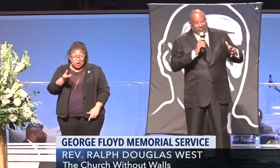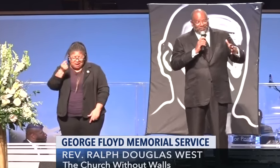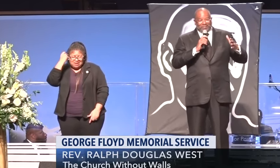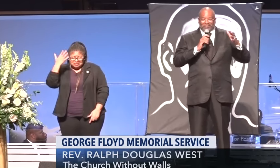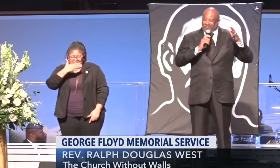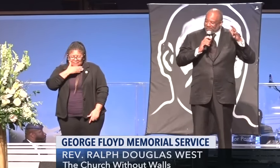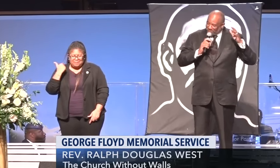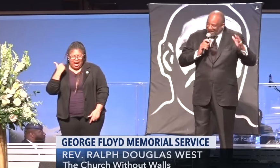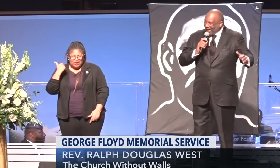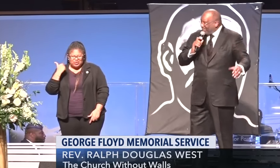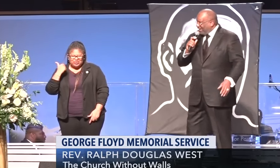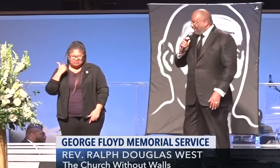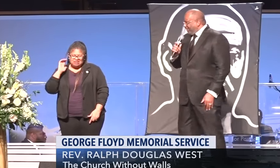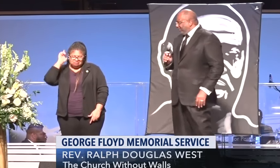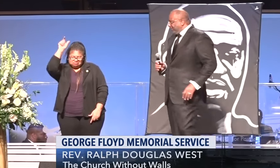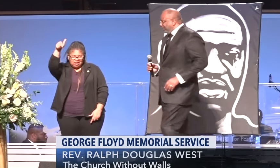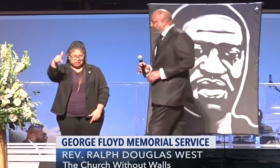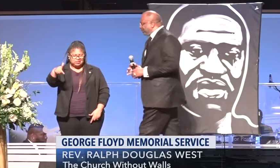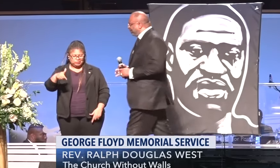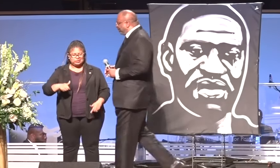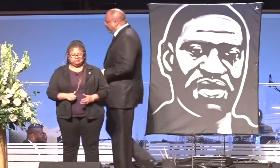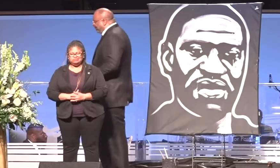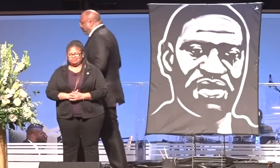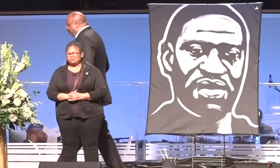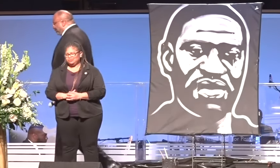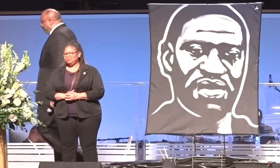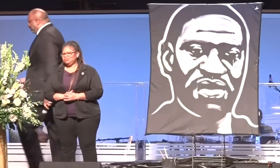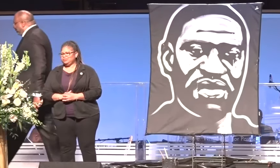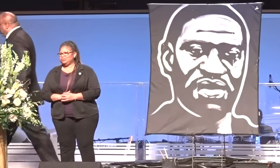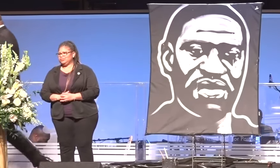better. By and by